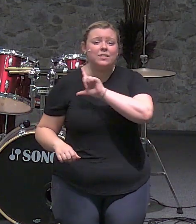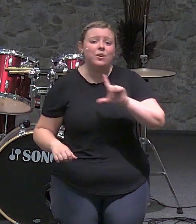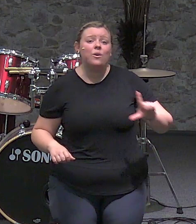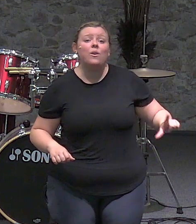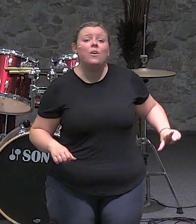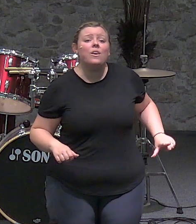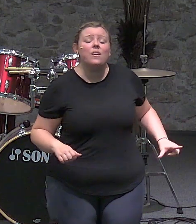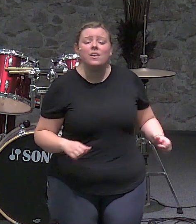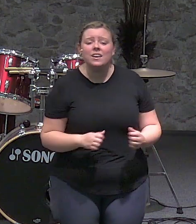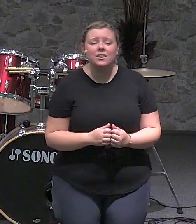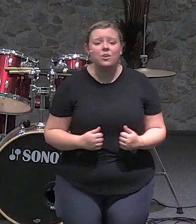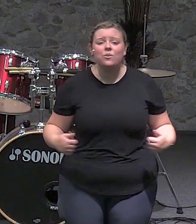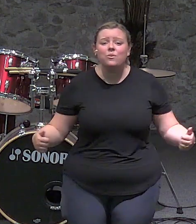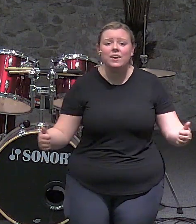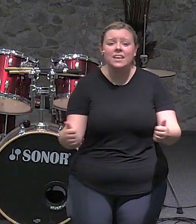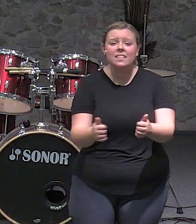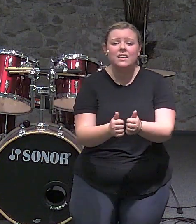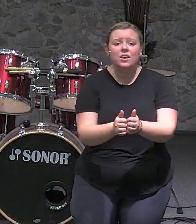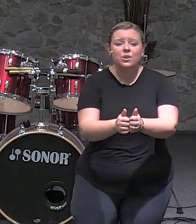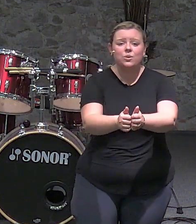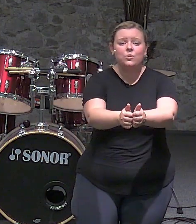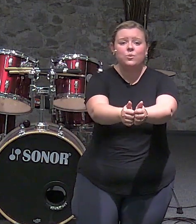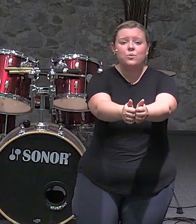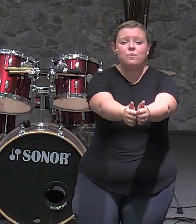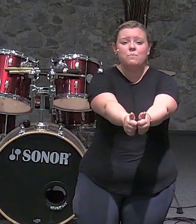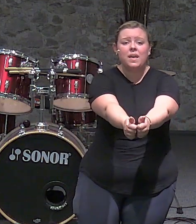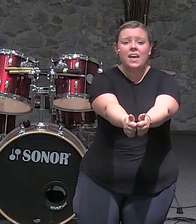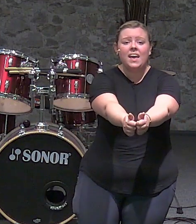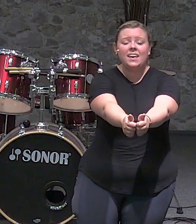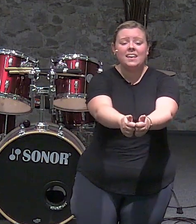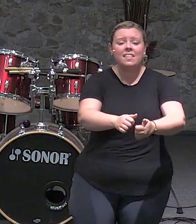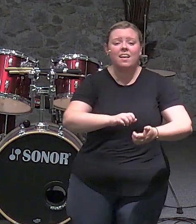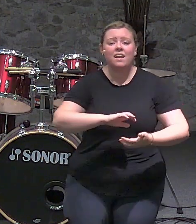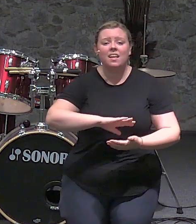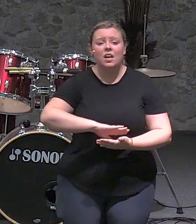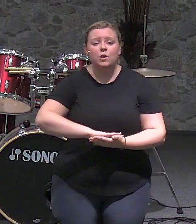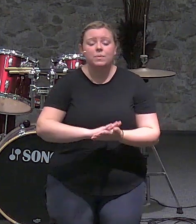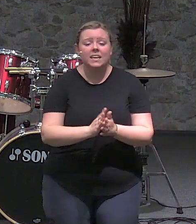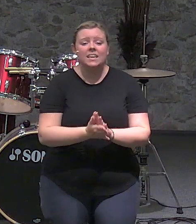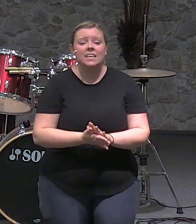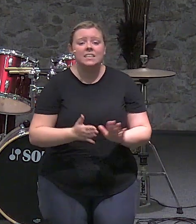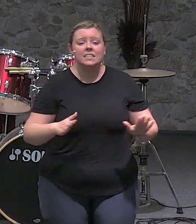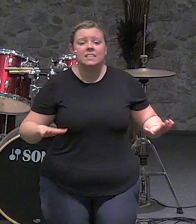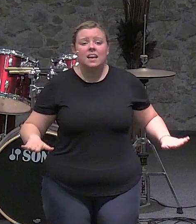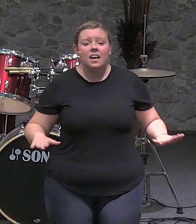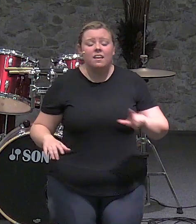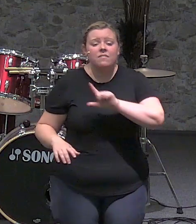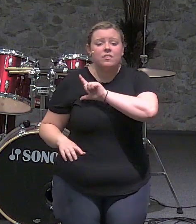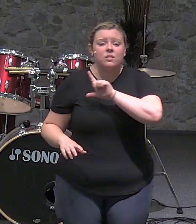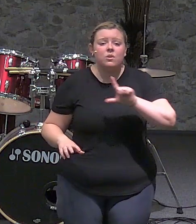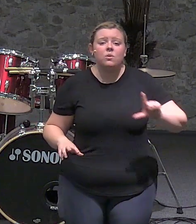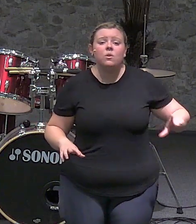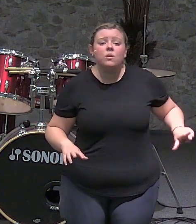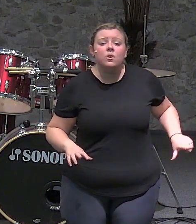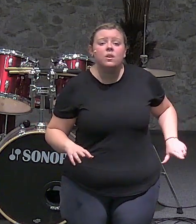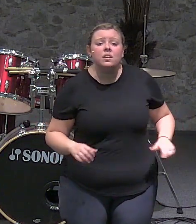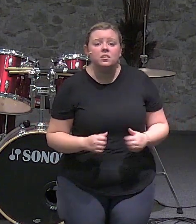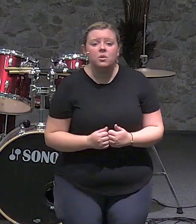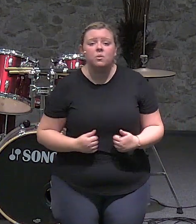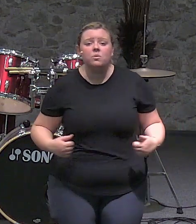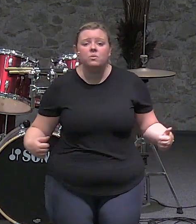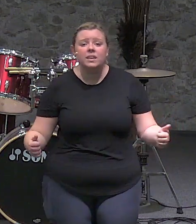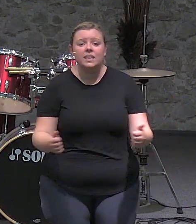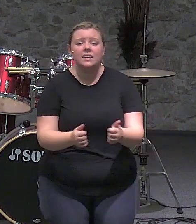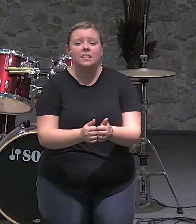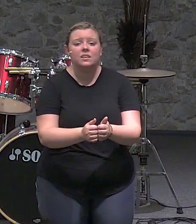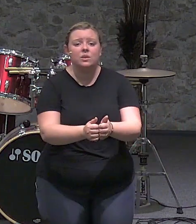of the Lord go with you. May the peace of the Lord